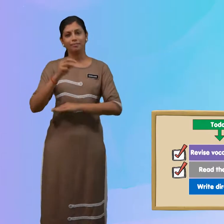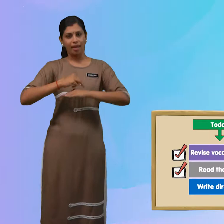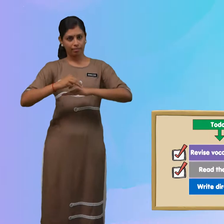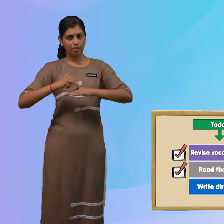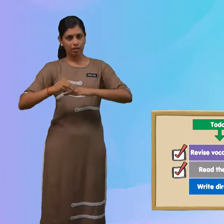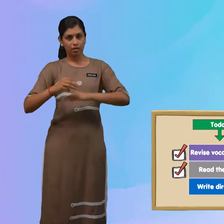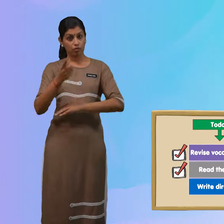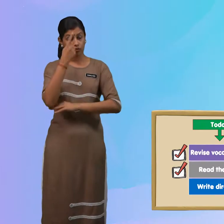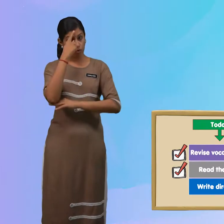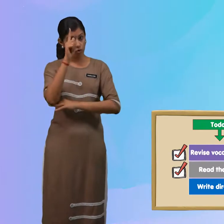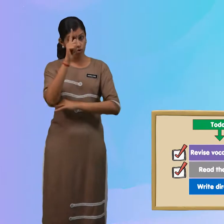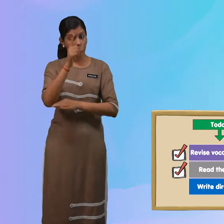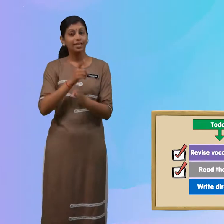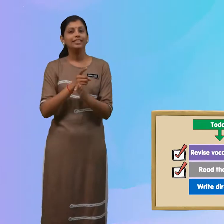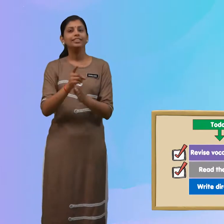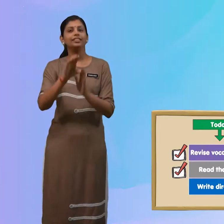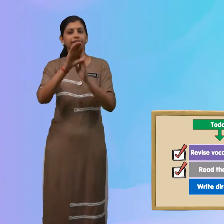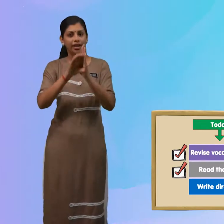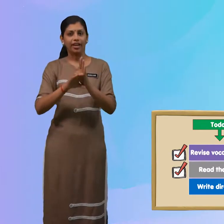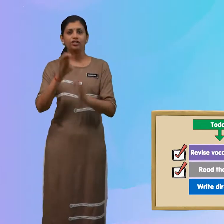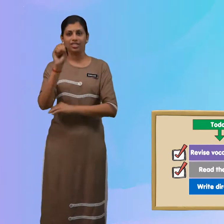map for directions.